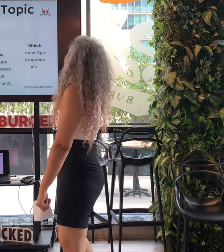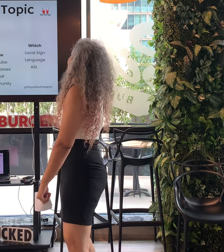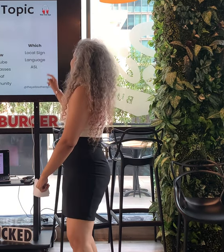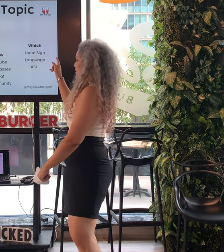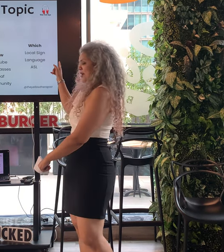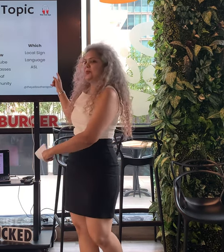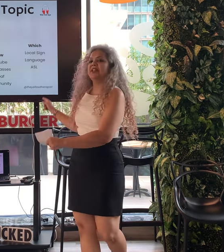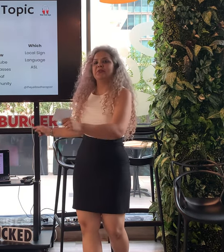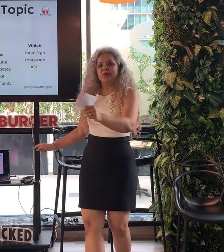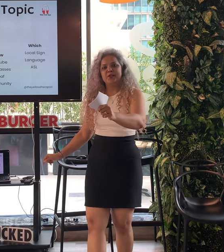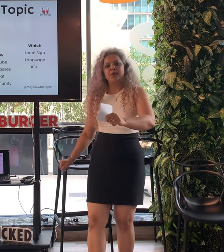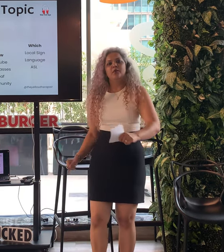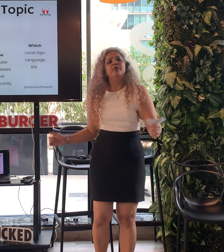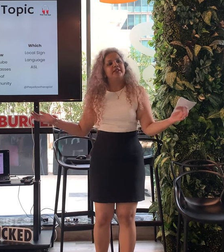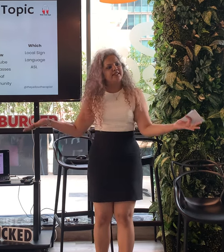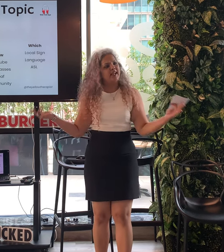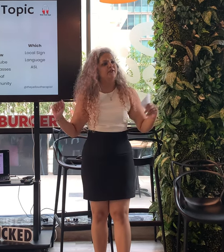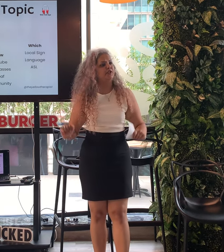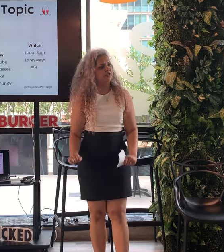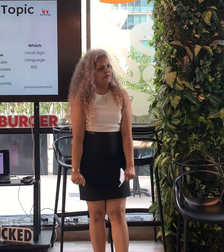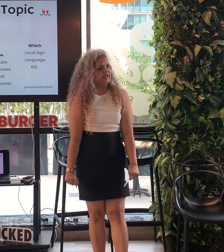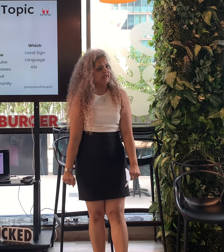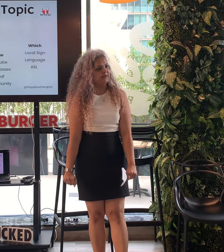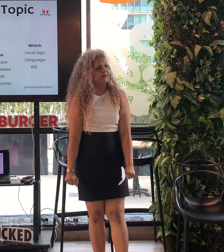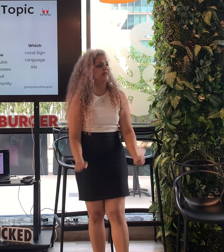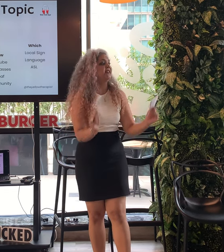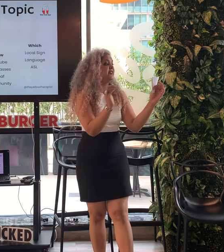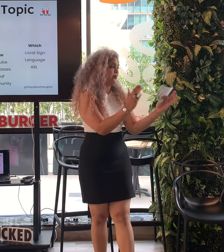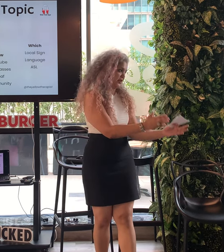That way it would also come. Which language should we learn? Like There is onze.